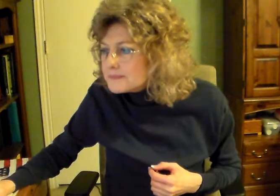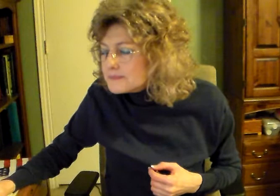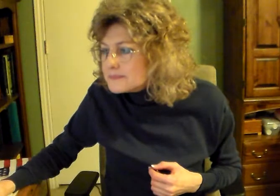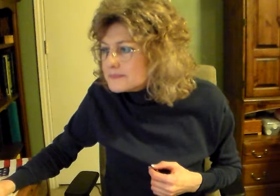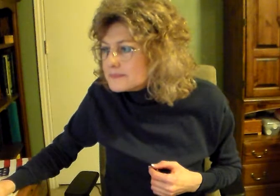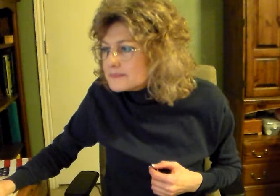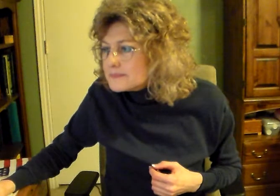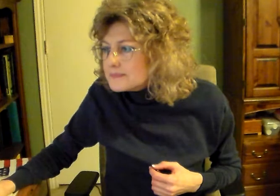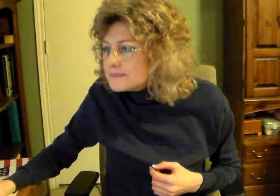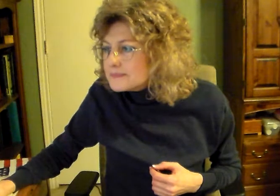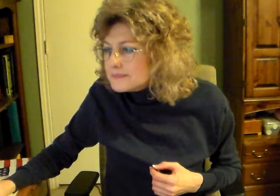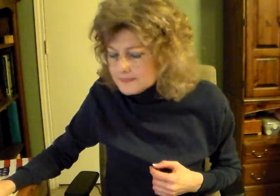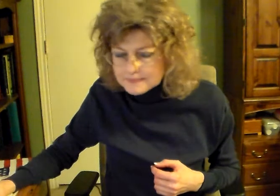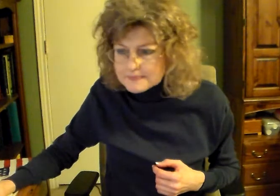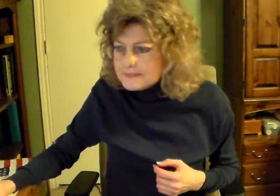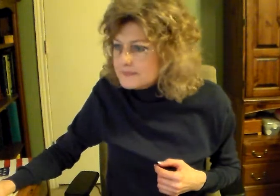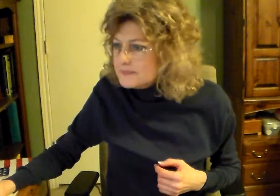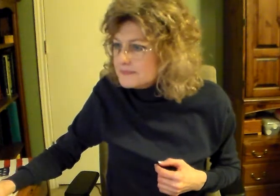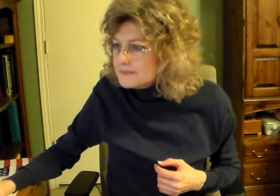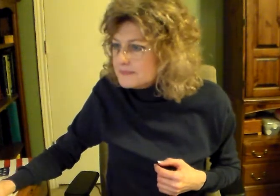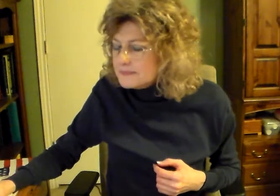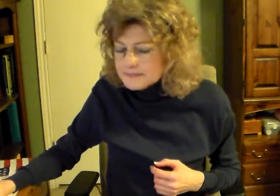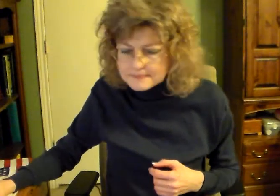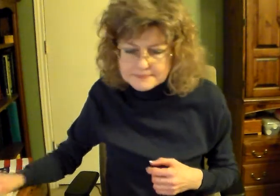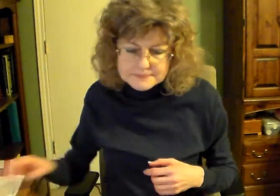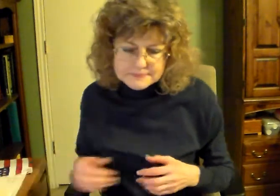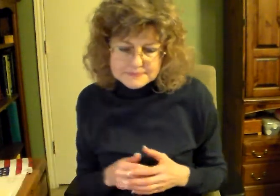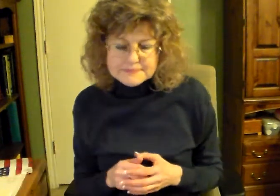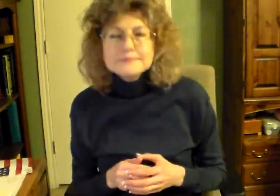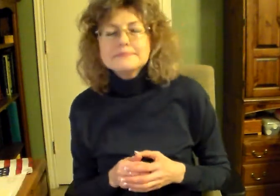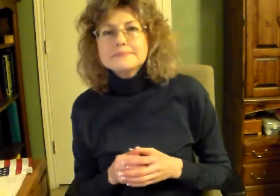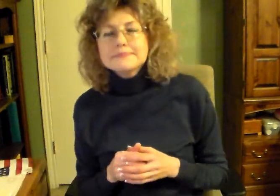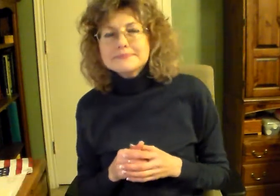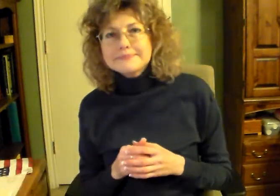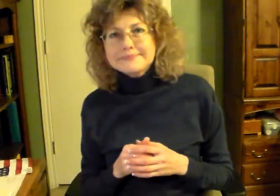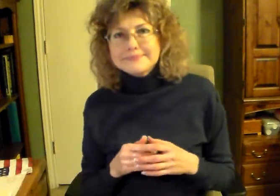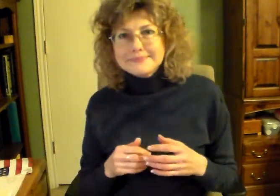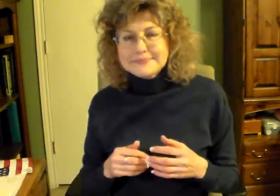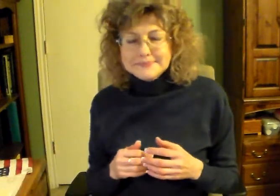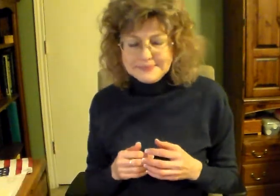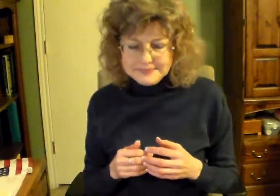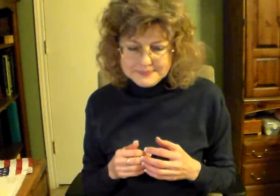Smaller than a cell is non-living. Now, without any further ado, let's move on with the show.